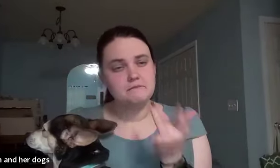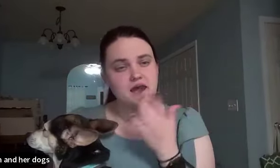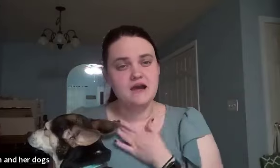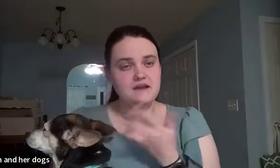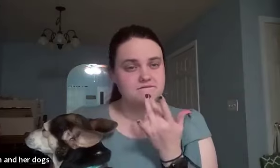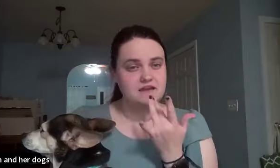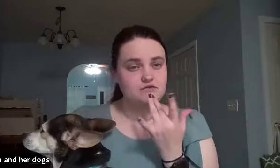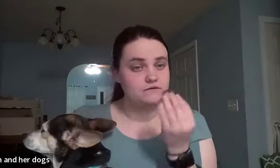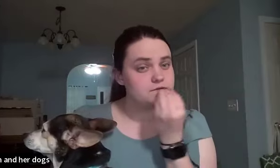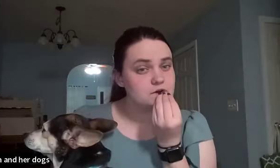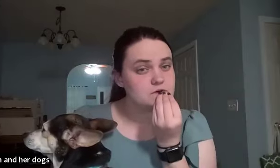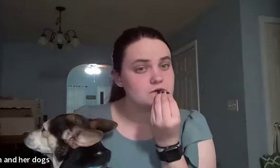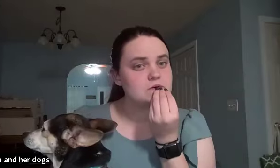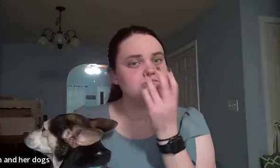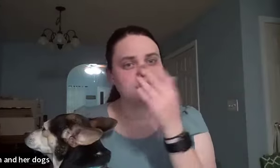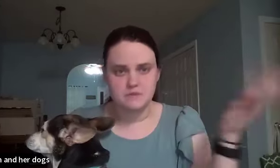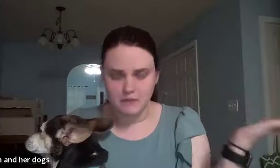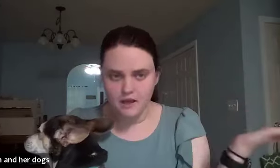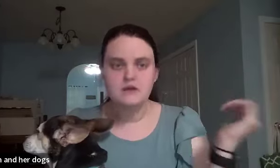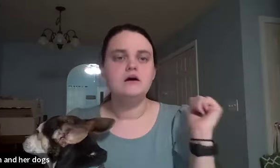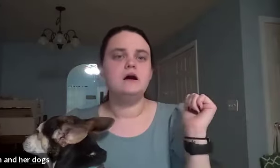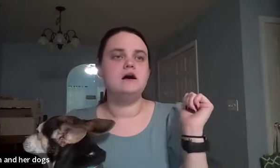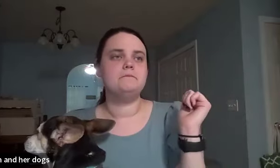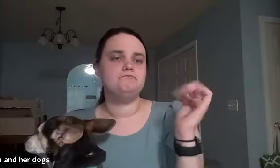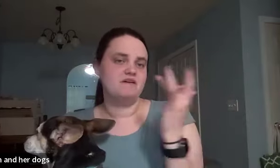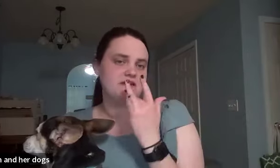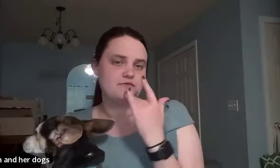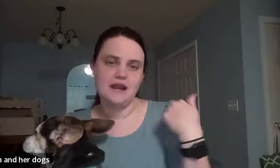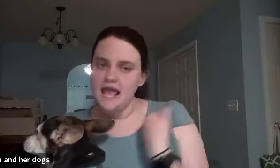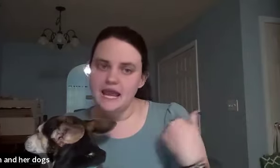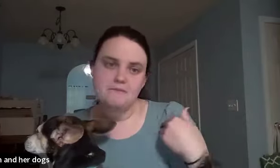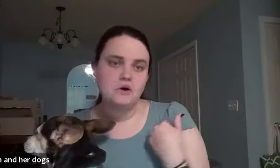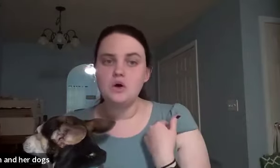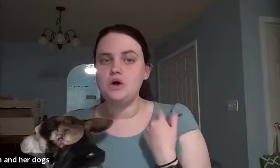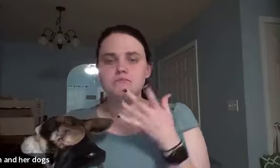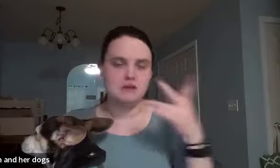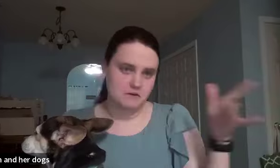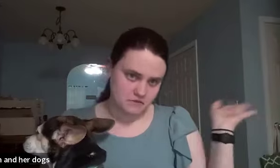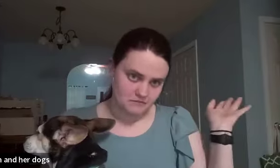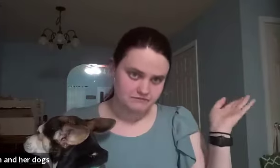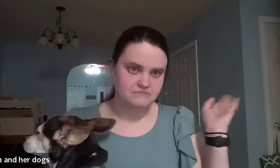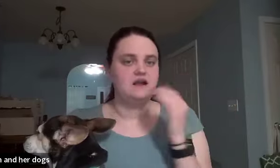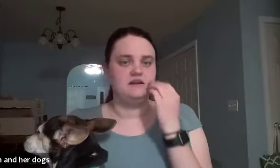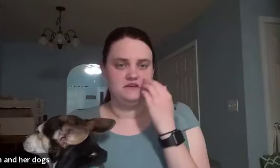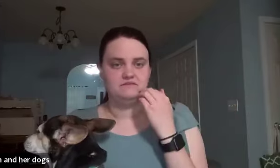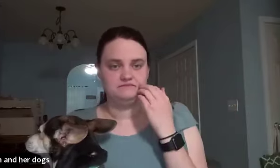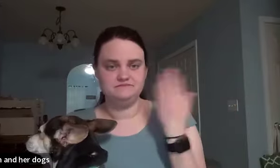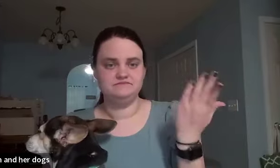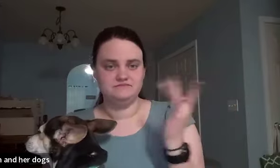like my favorite food, blah, blah, blah, blah. My favorite animal, blah, blah, blah, blah. That kind of thing.